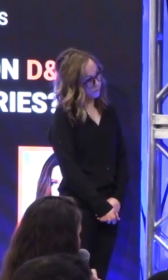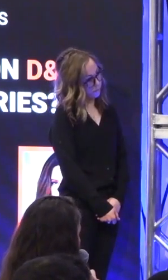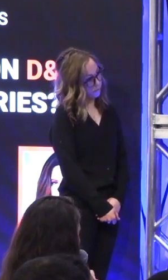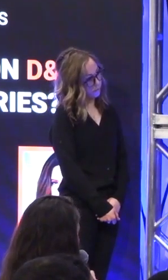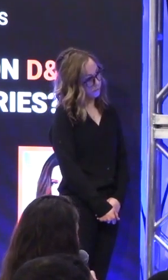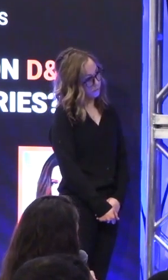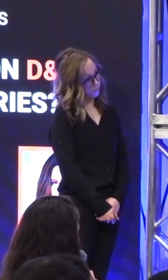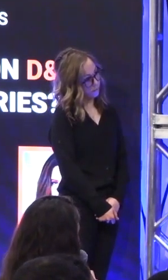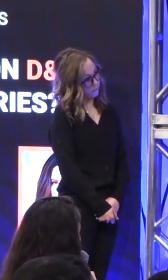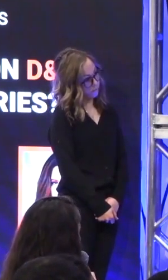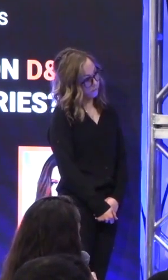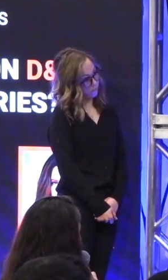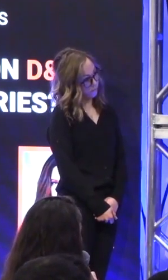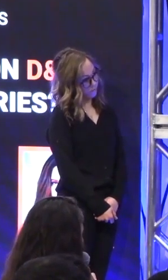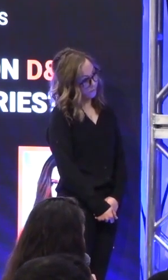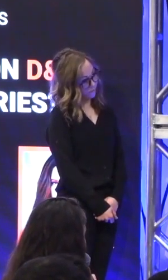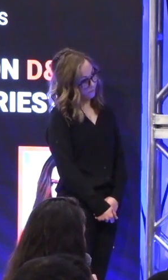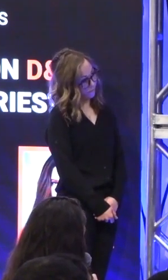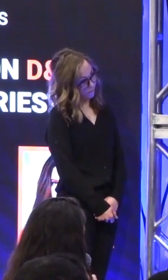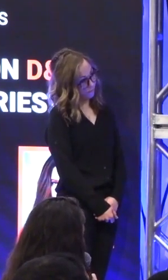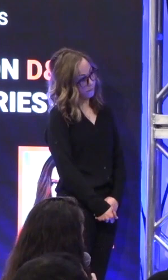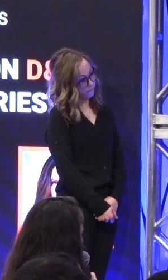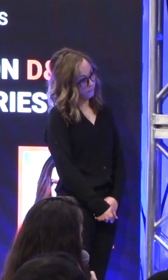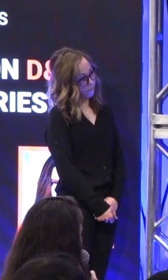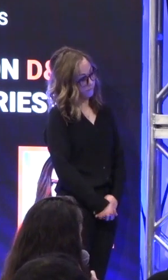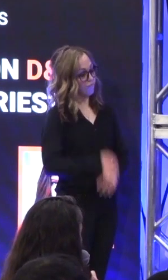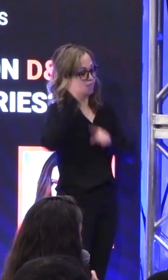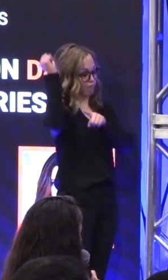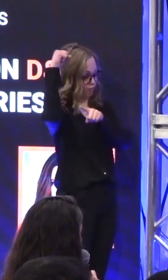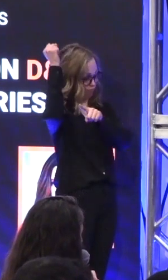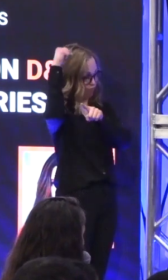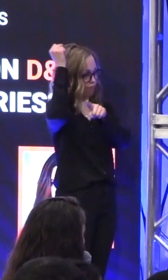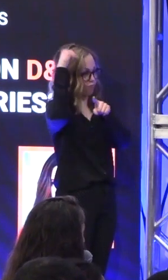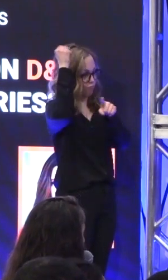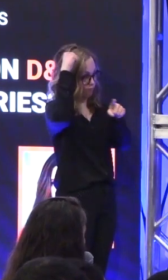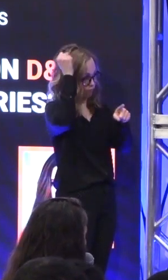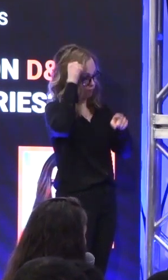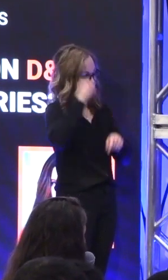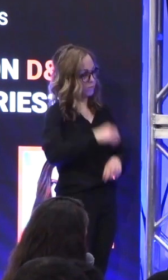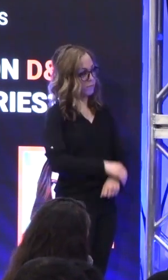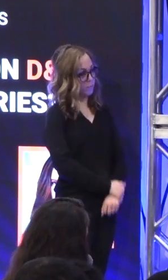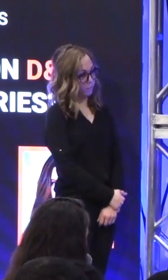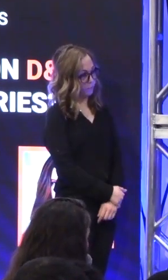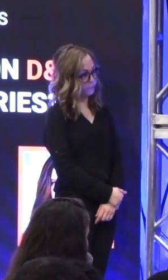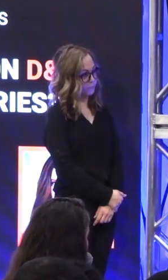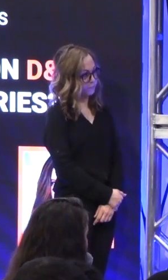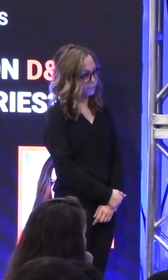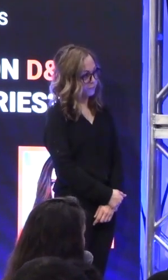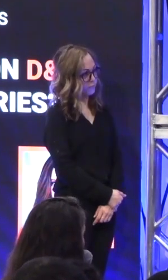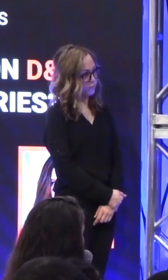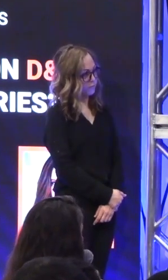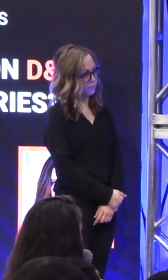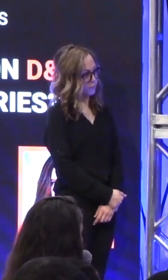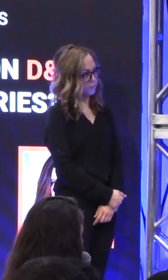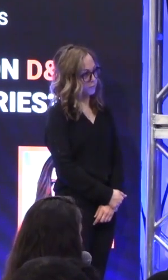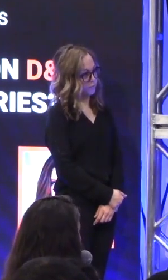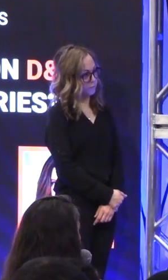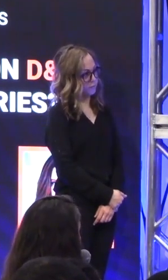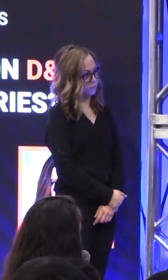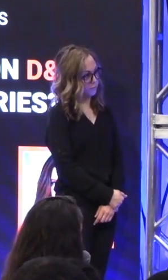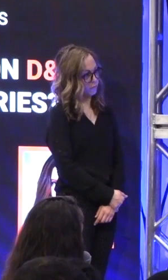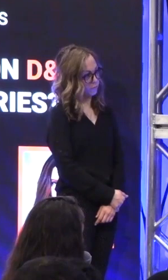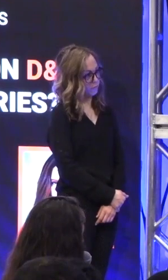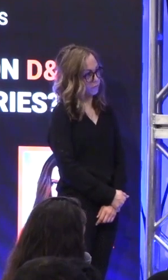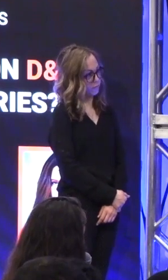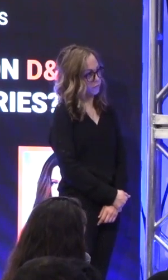they doing all of these things? But no, because they can't, And so we're trying to create a chair for them and encouraging them.